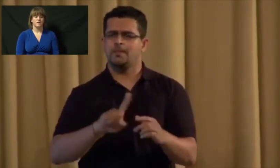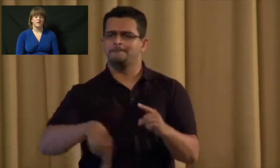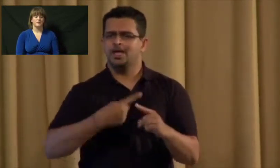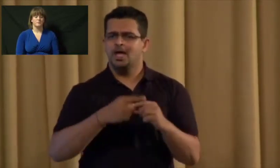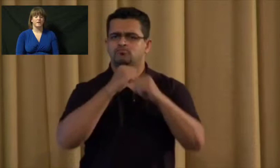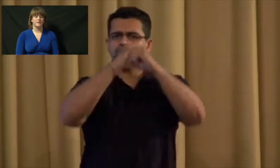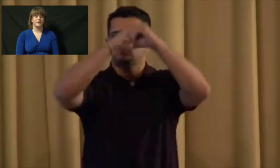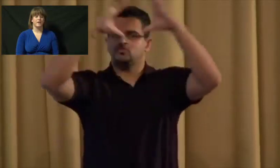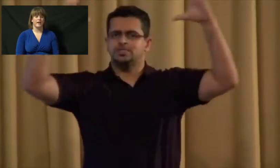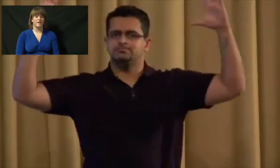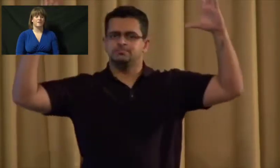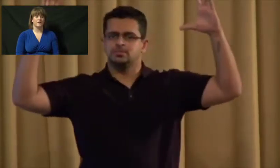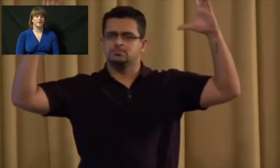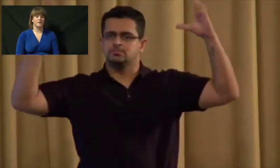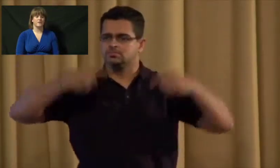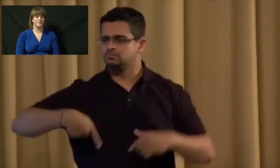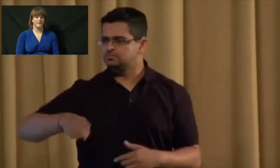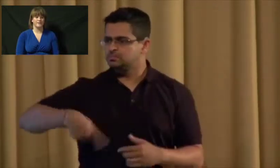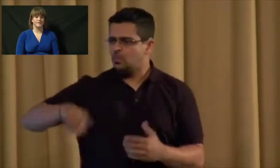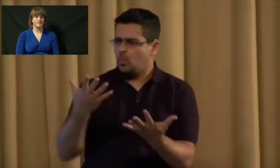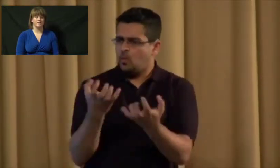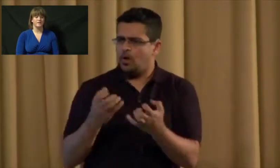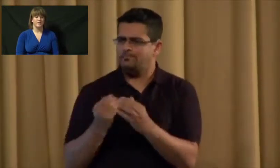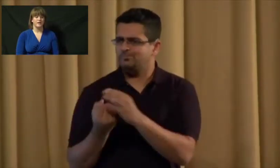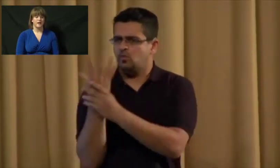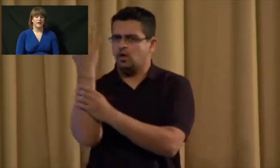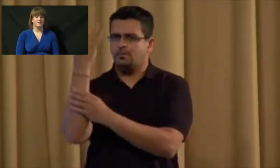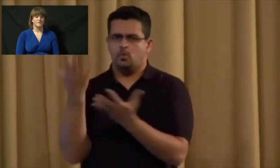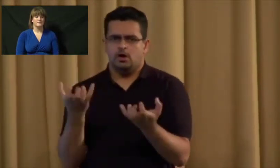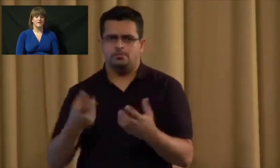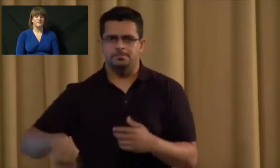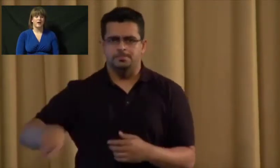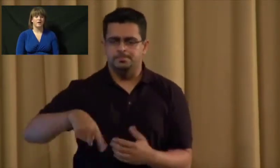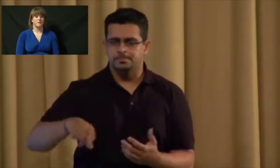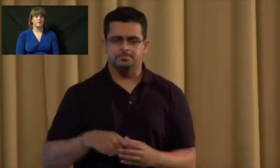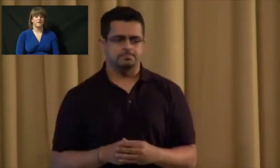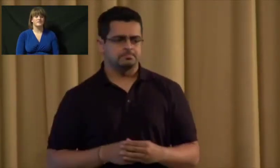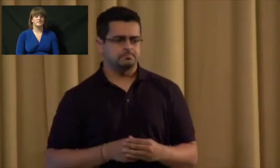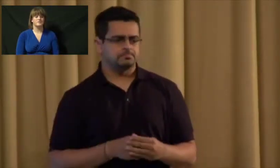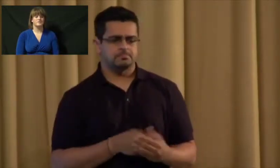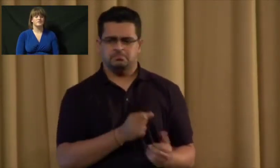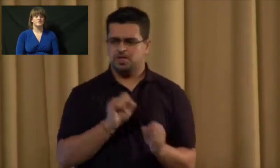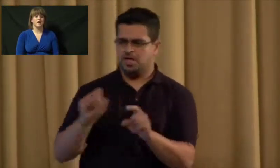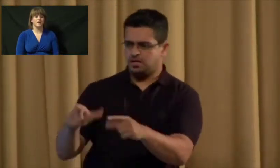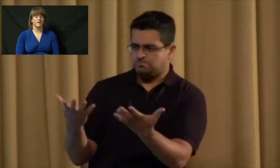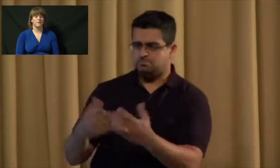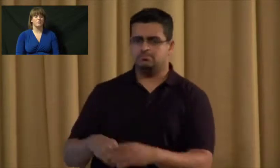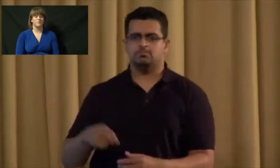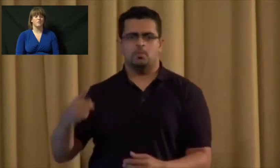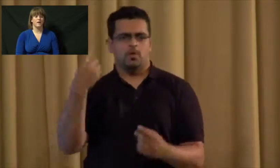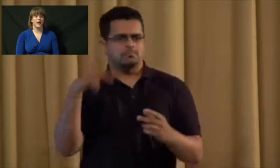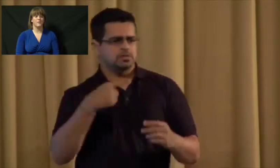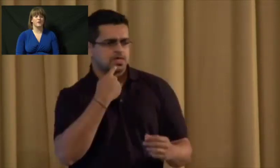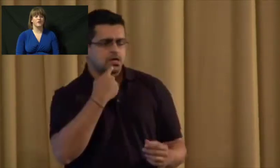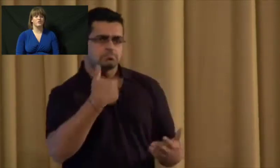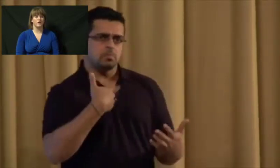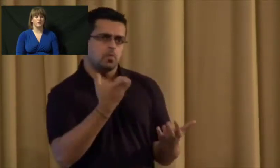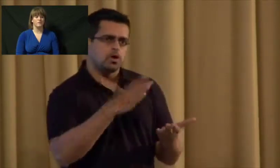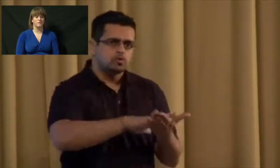a group here and an American group here, and we all sat around and we wanted to talk about how we could grow.